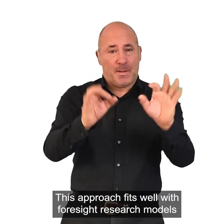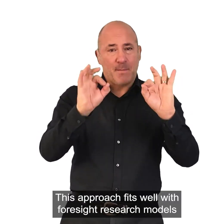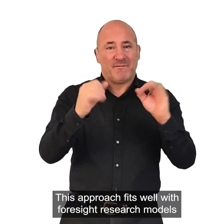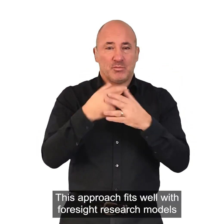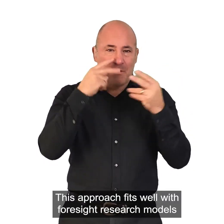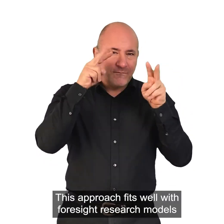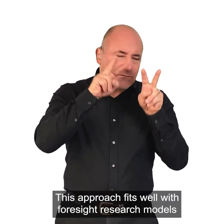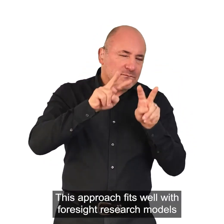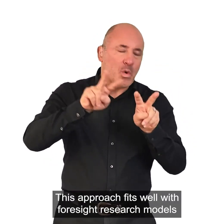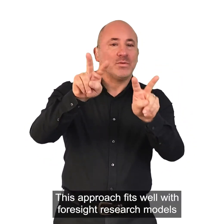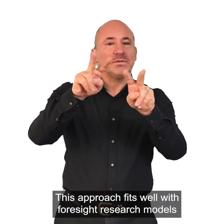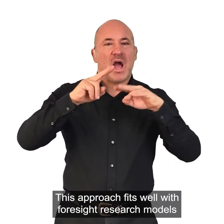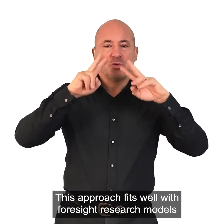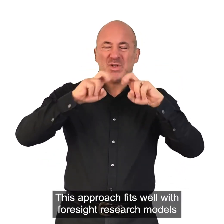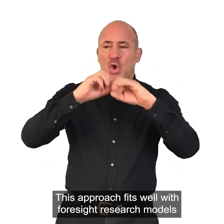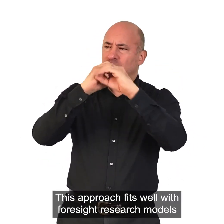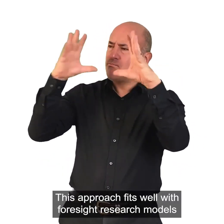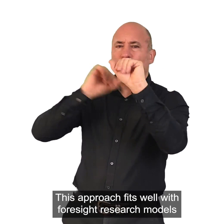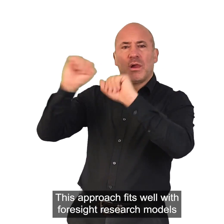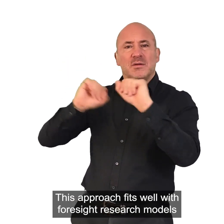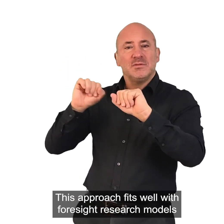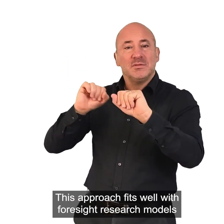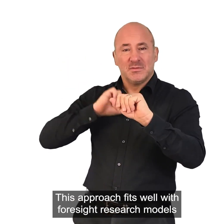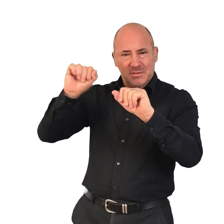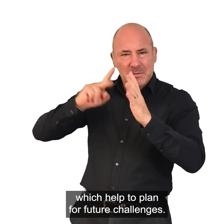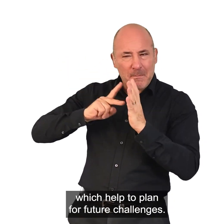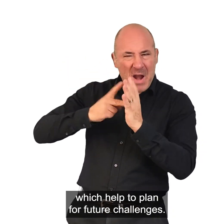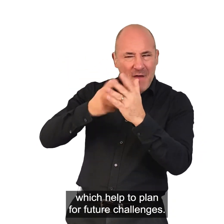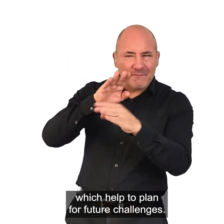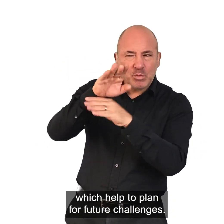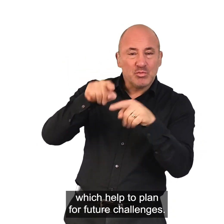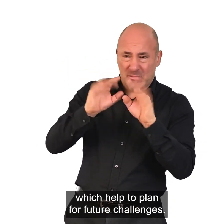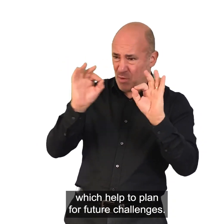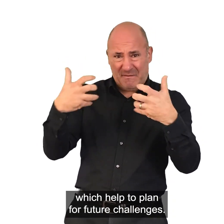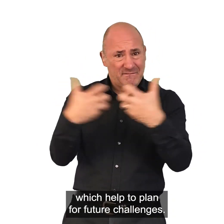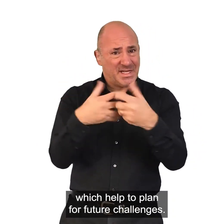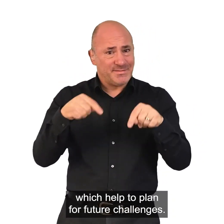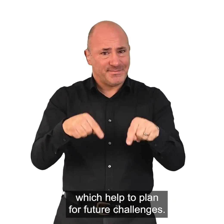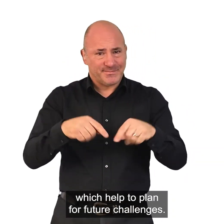This approach fits well with foresight research models, which help to plan for future challenges.